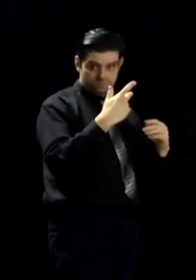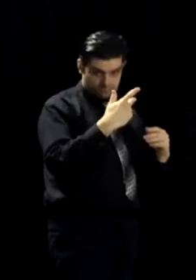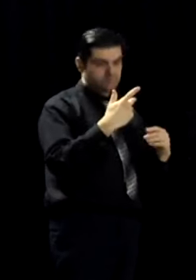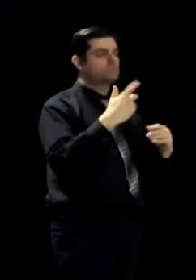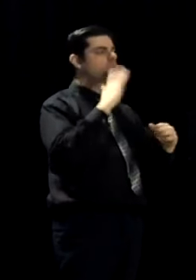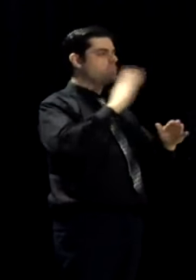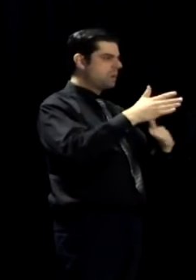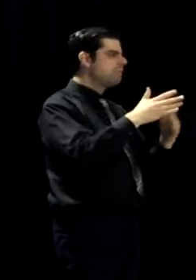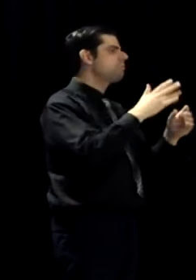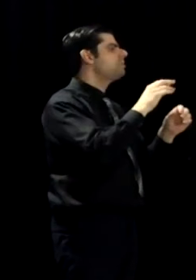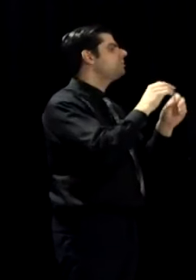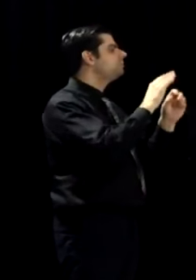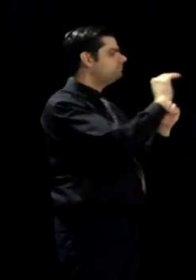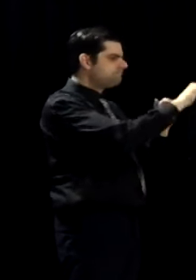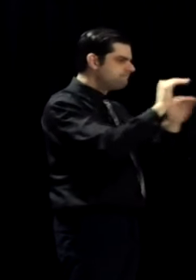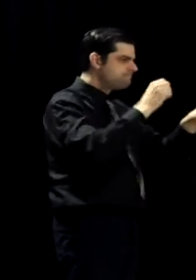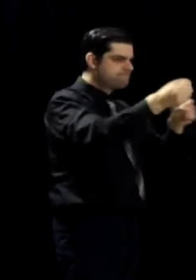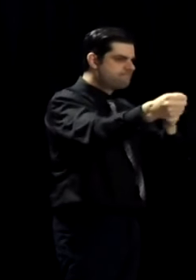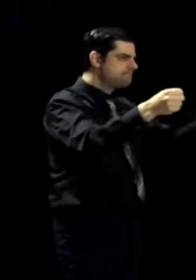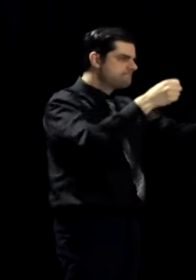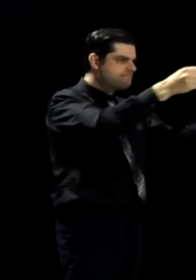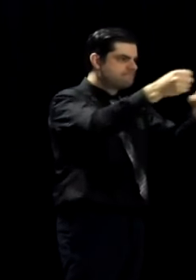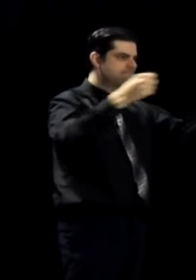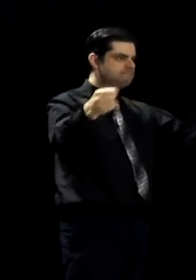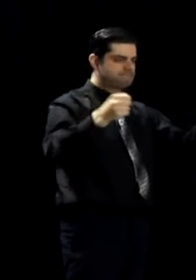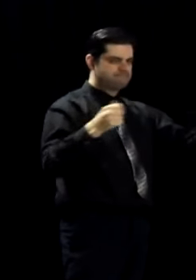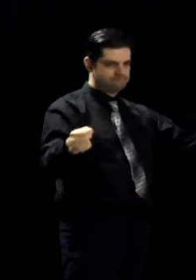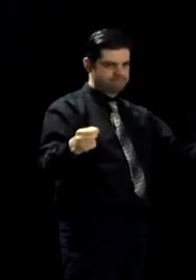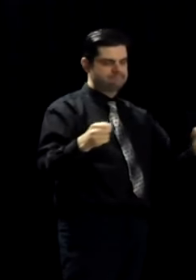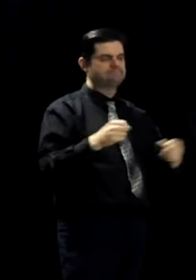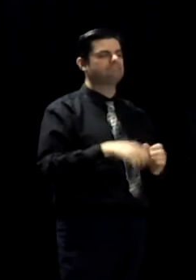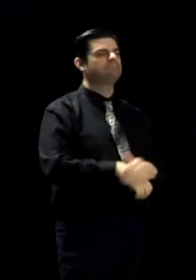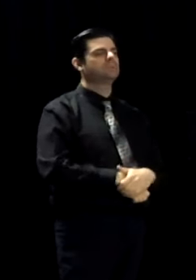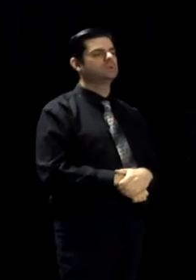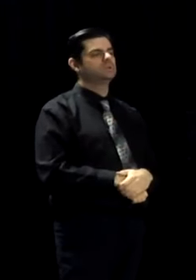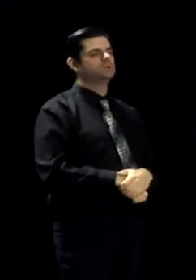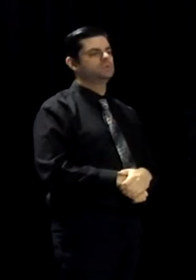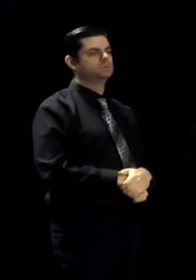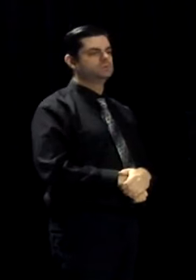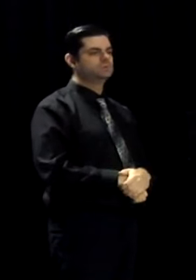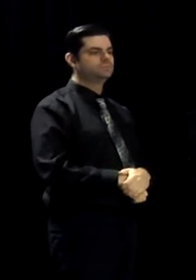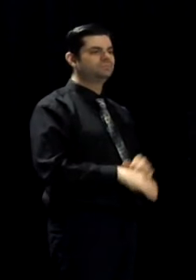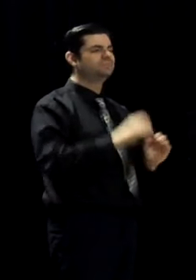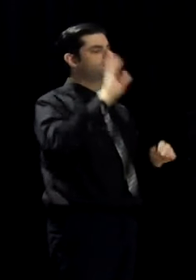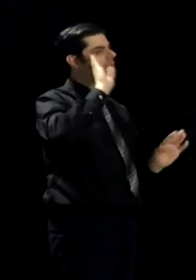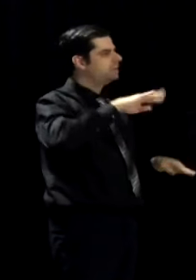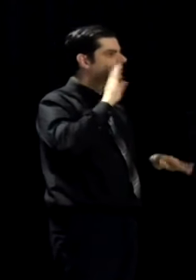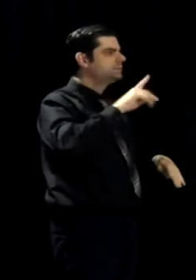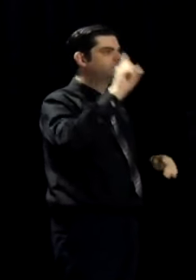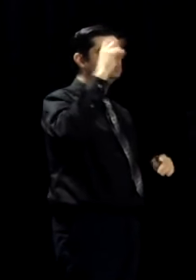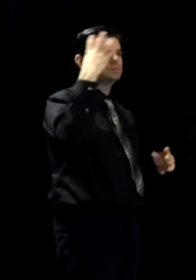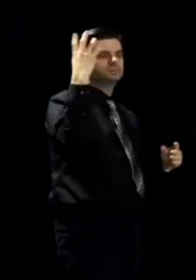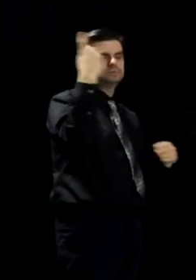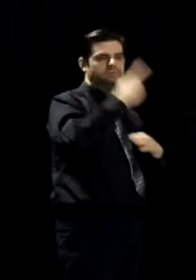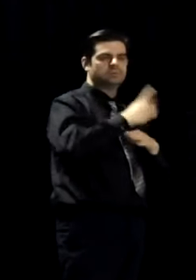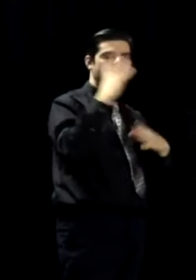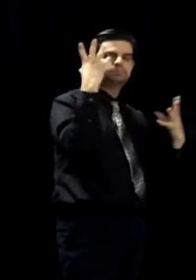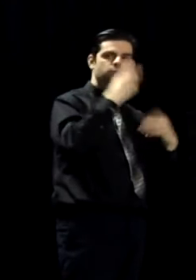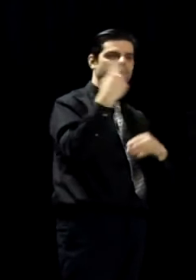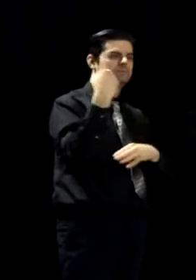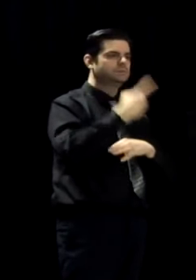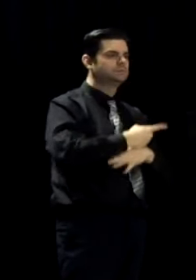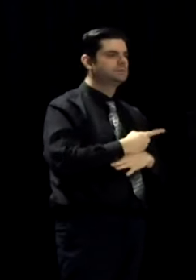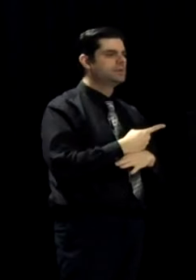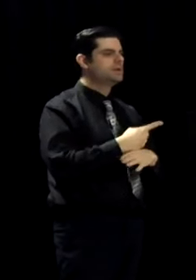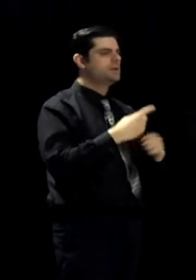forward, especially on a restart. These sunny days are probably good indications of what regular days will look like moving forward. We'll have more people